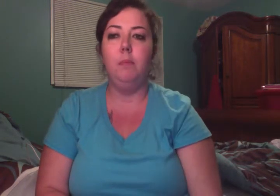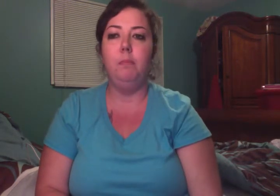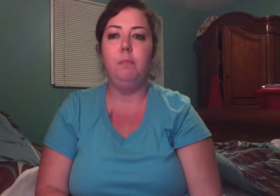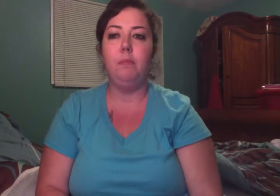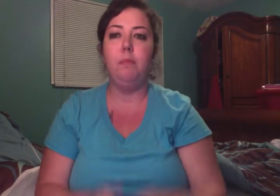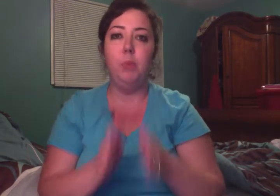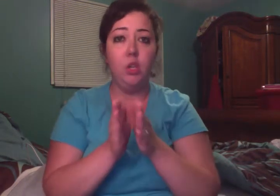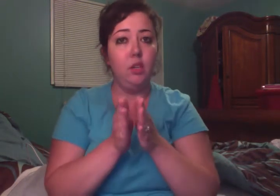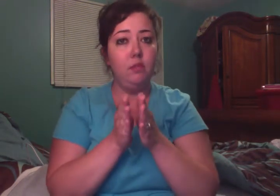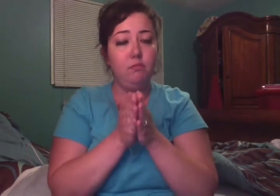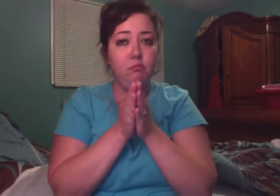Book.